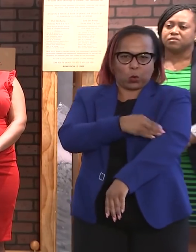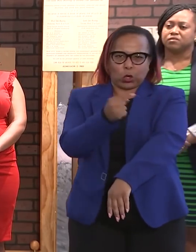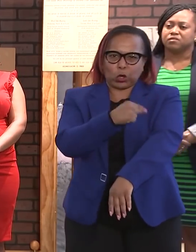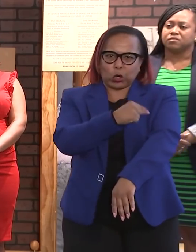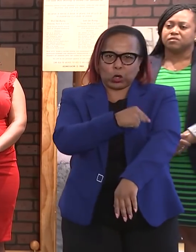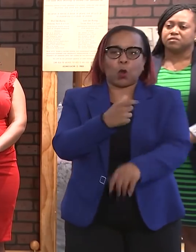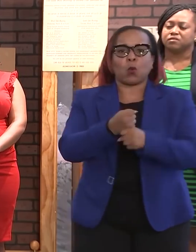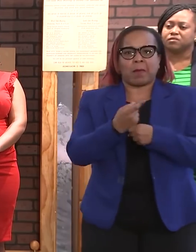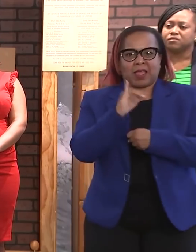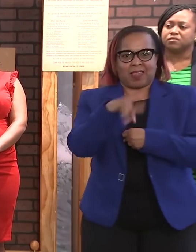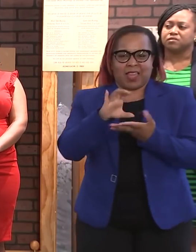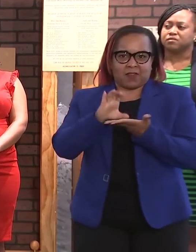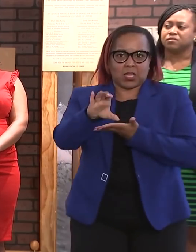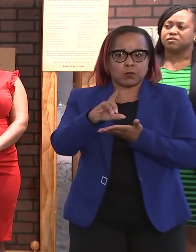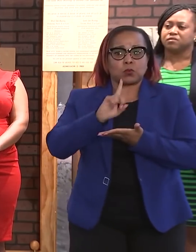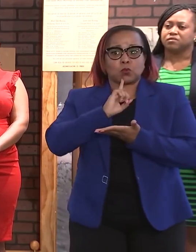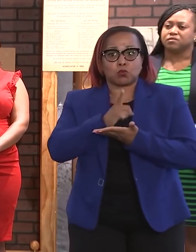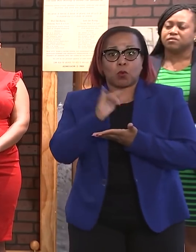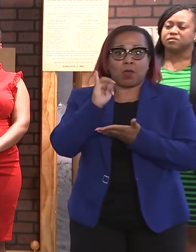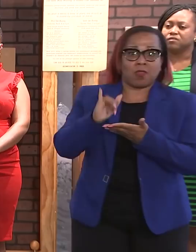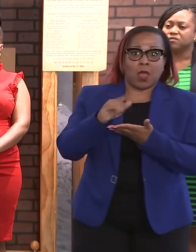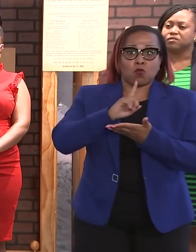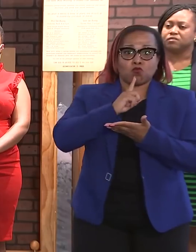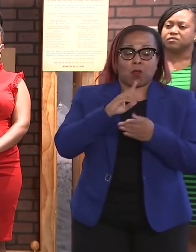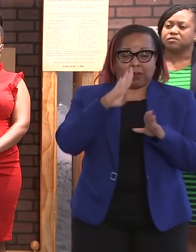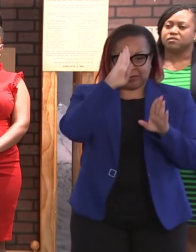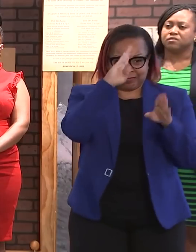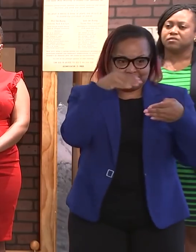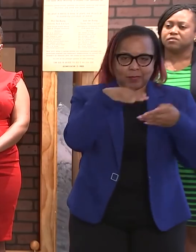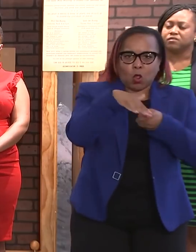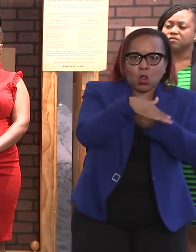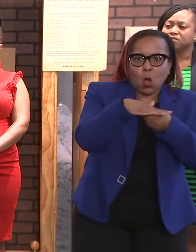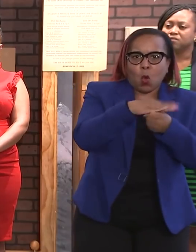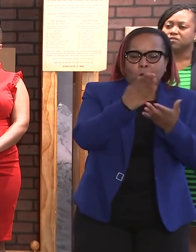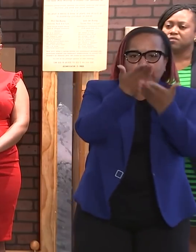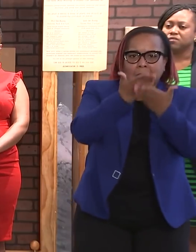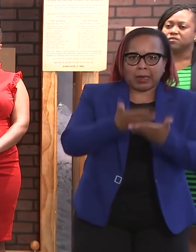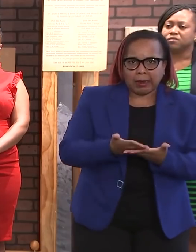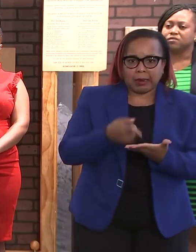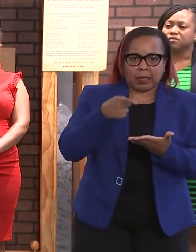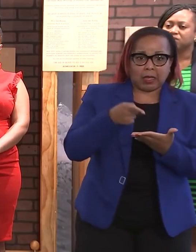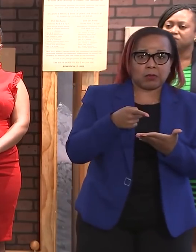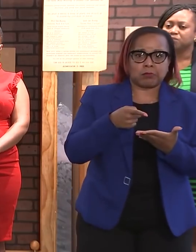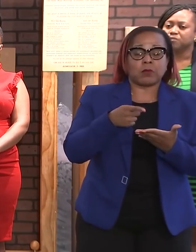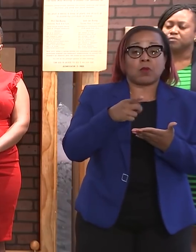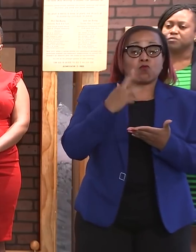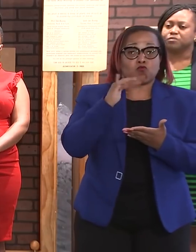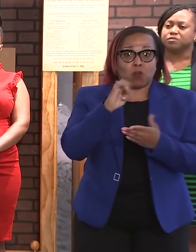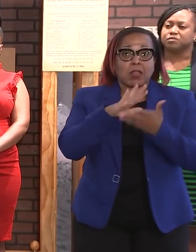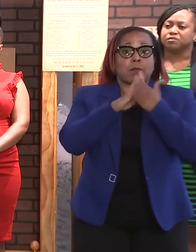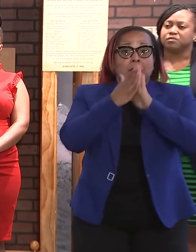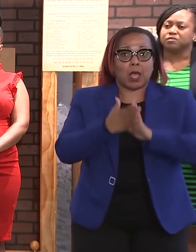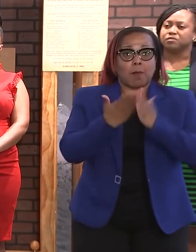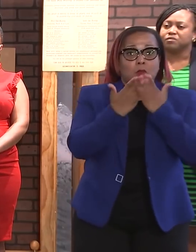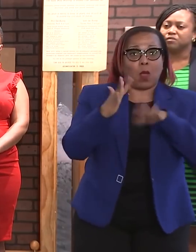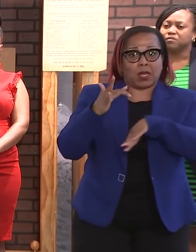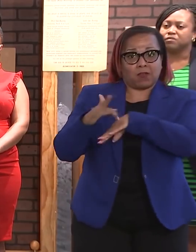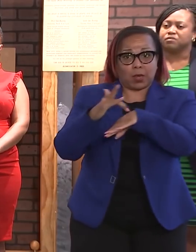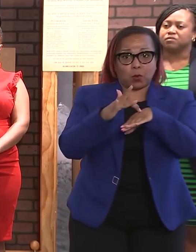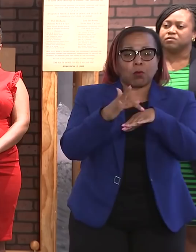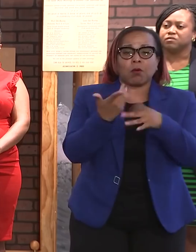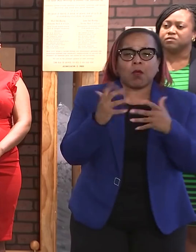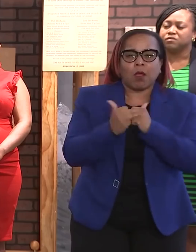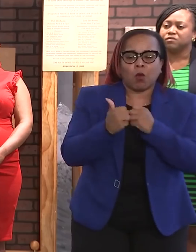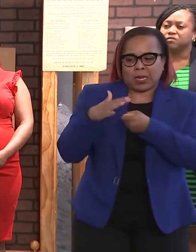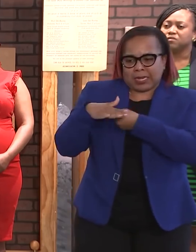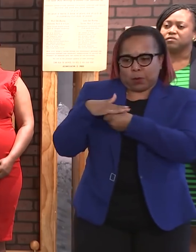we are making investments to ensure that hyper-local data, disaggregated by race, becomes widely available by